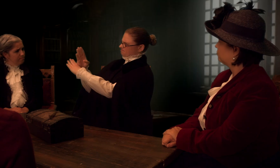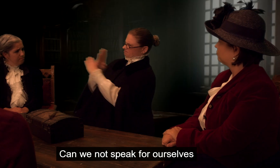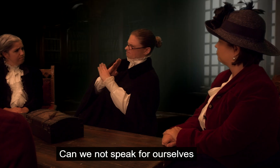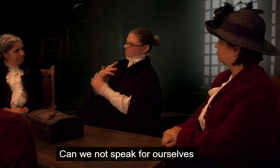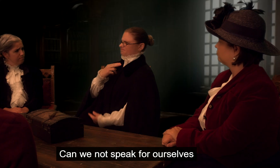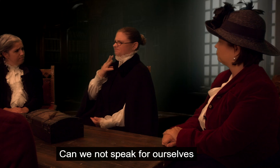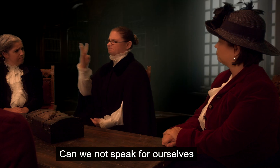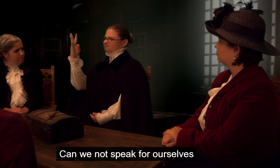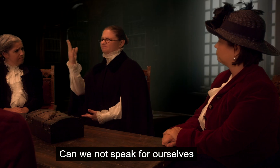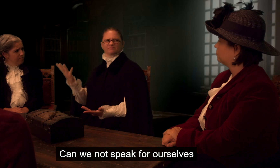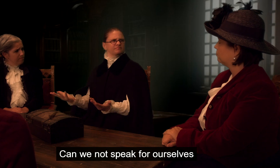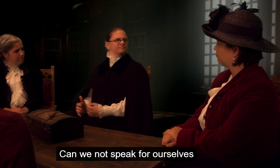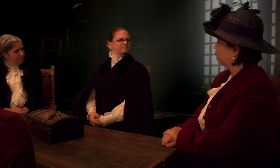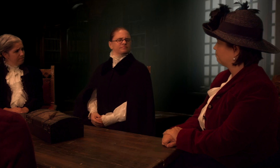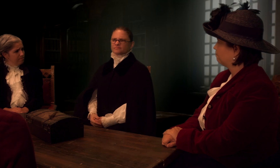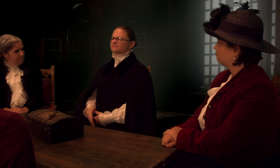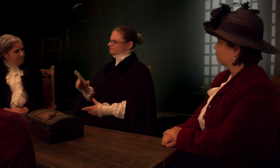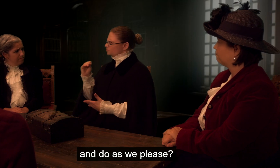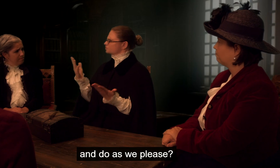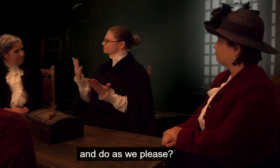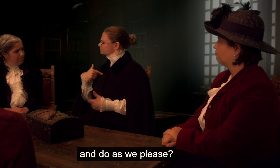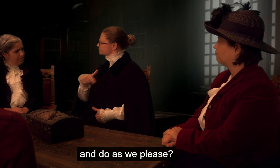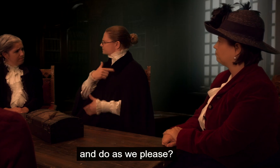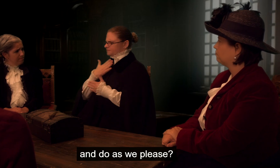Can we not speak for ourselves and do as we please?